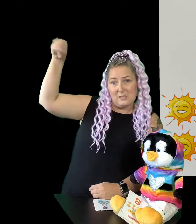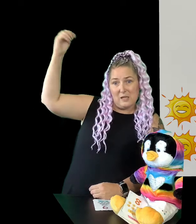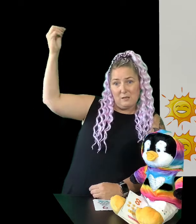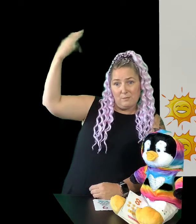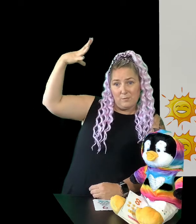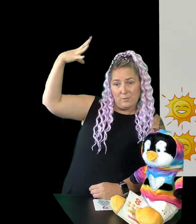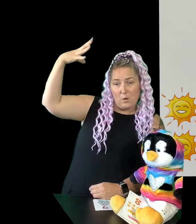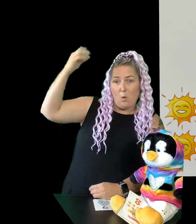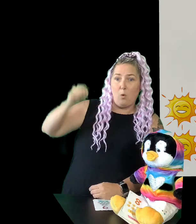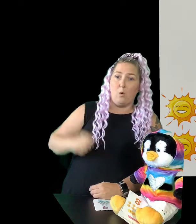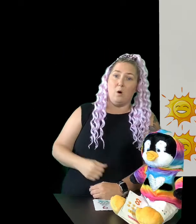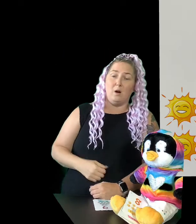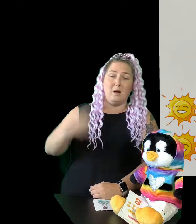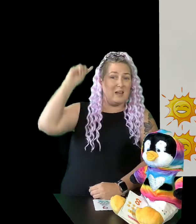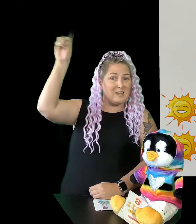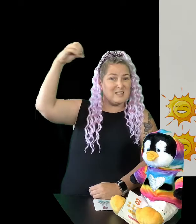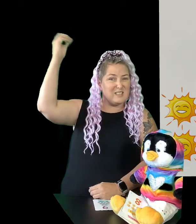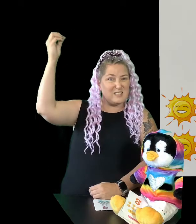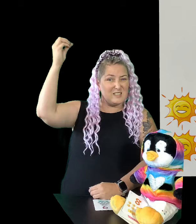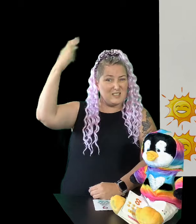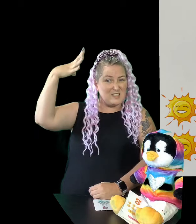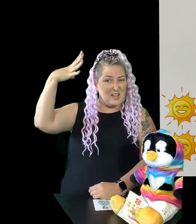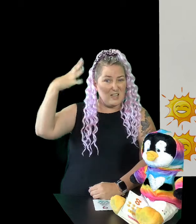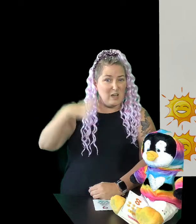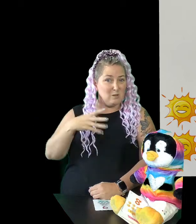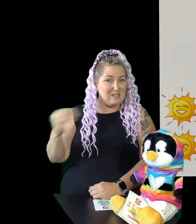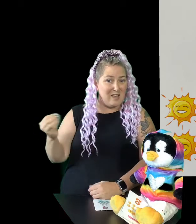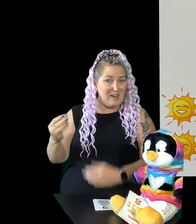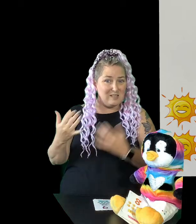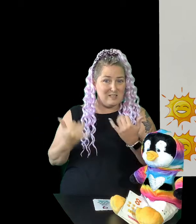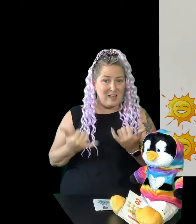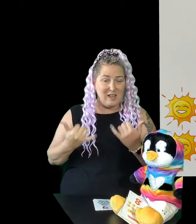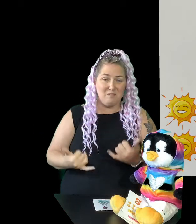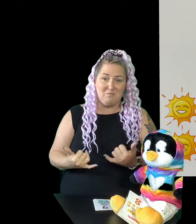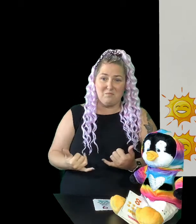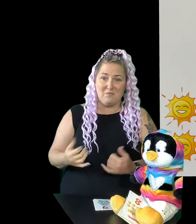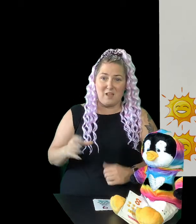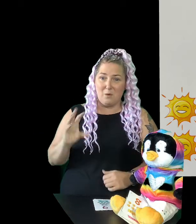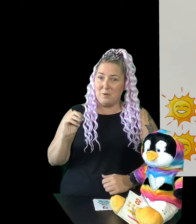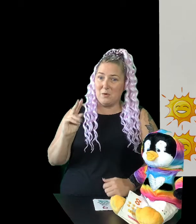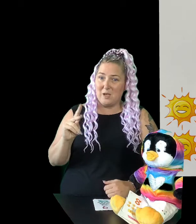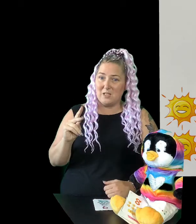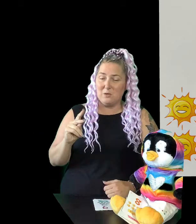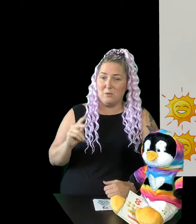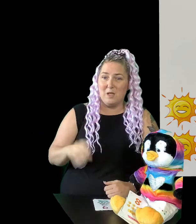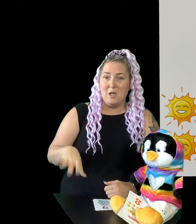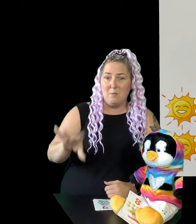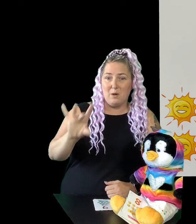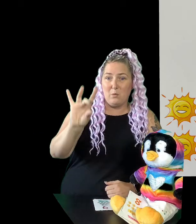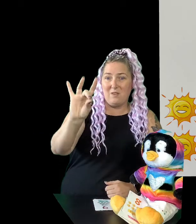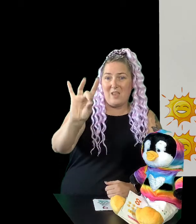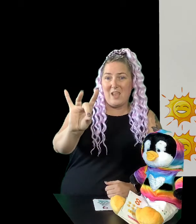sun or it's sunny outside today, that would be okay too. But we have